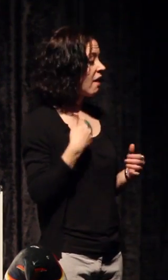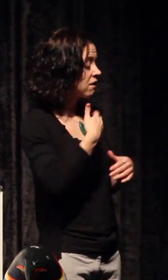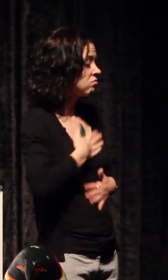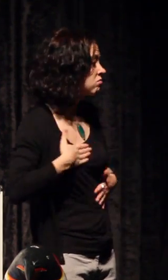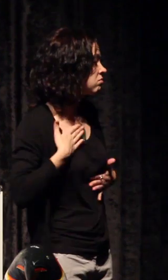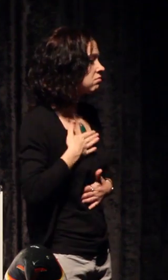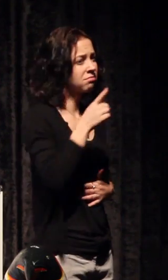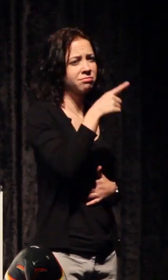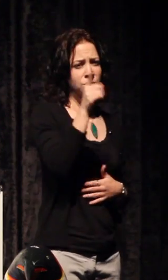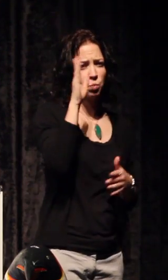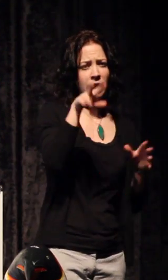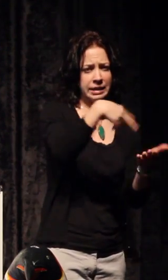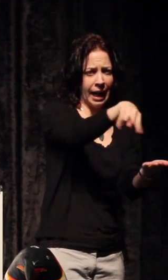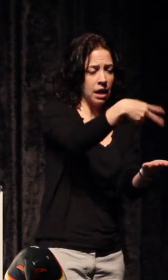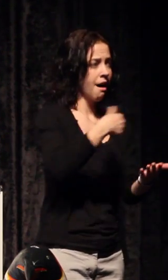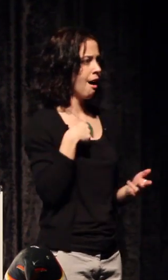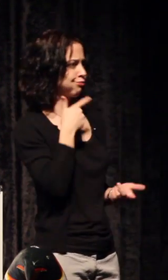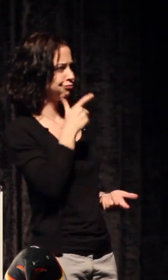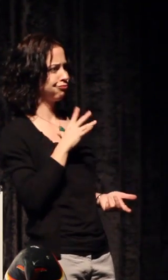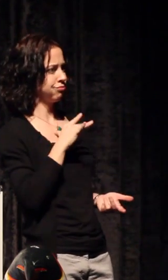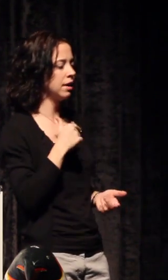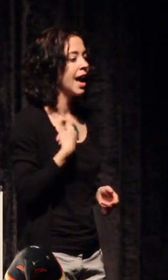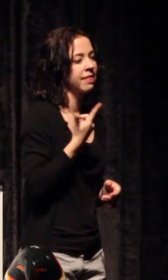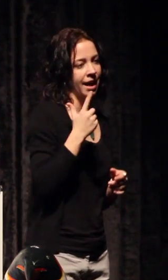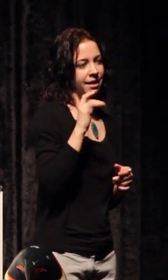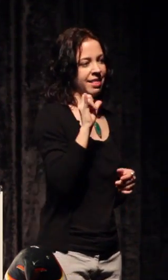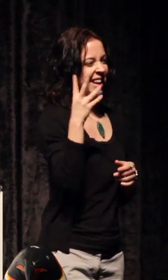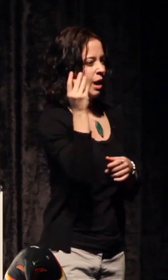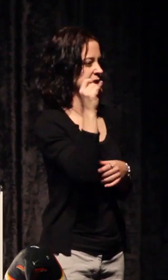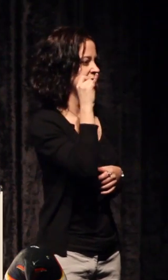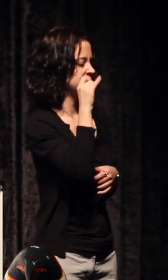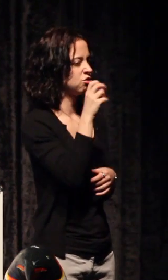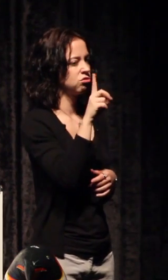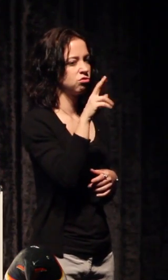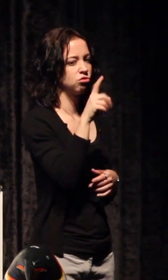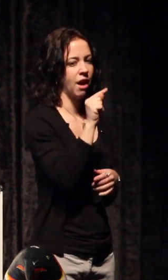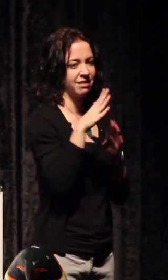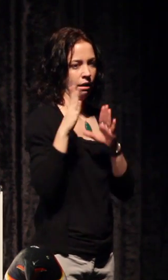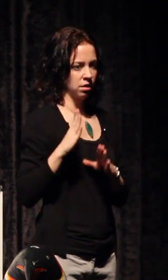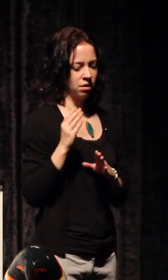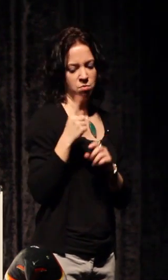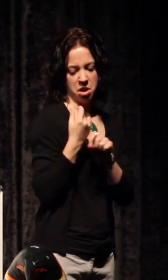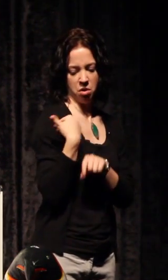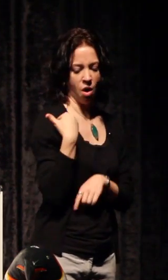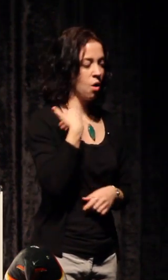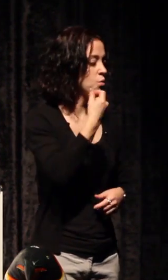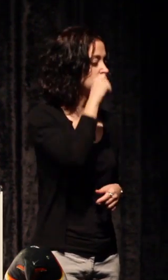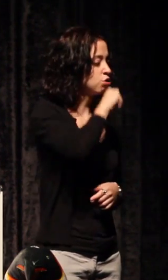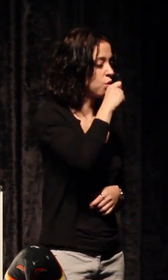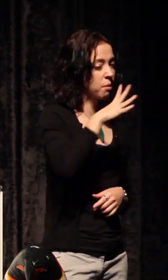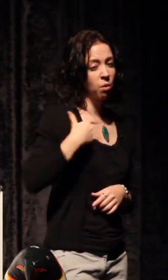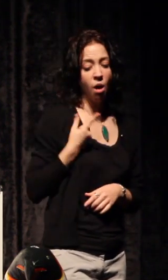And occasionally, like outside the back of the draft house a year ago, you'll have a drunk woman bending over your shoulder saying, "You're the best